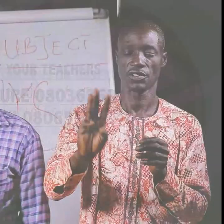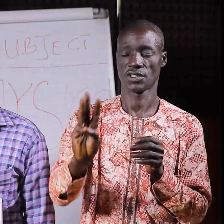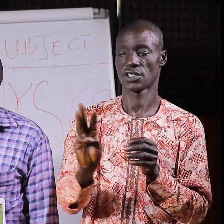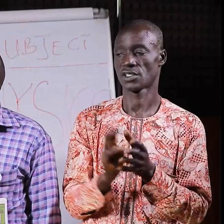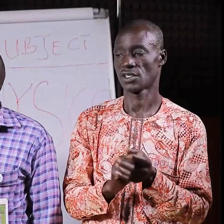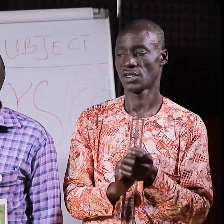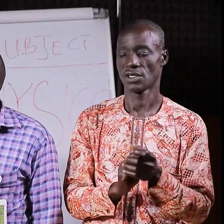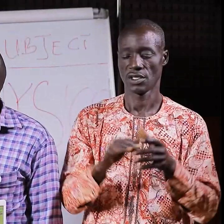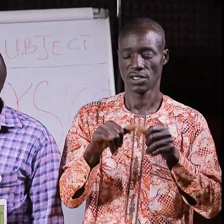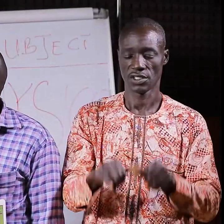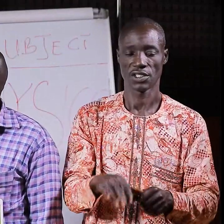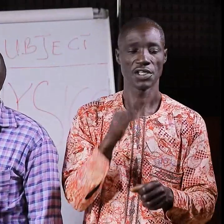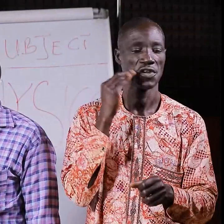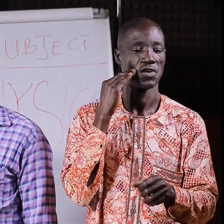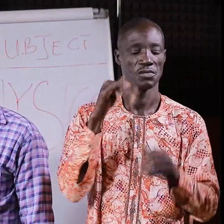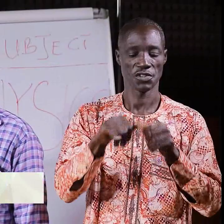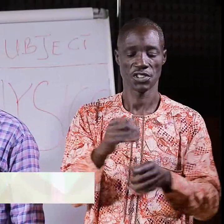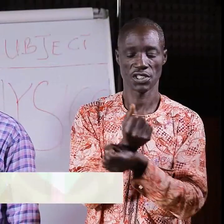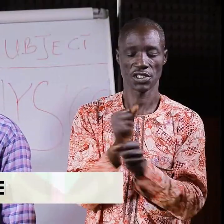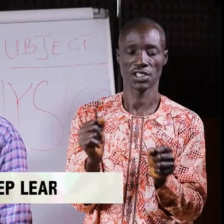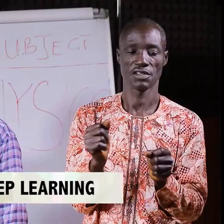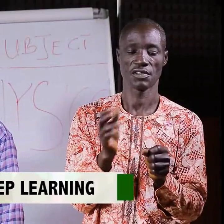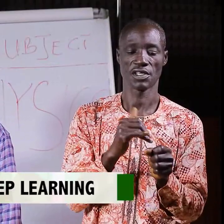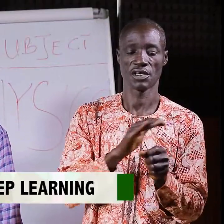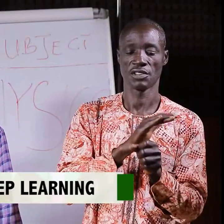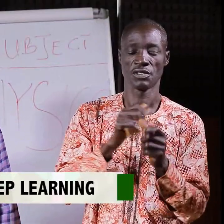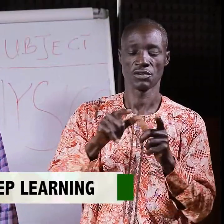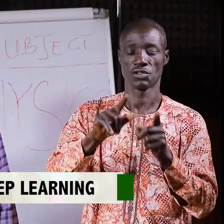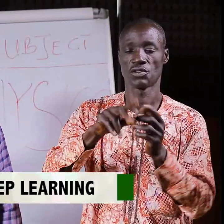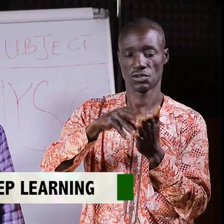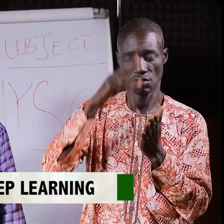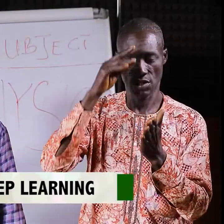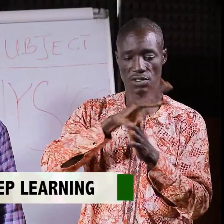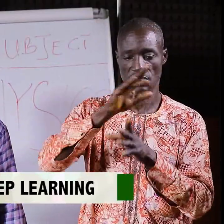080-6550-4346. Stay home, stay safe, and keep